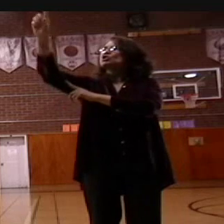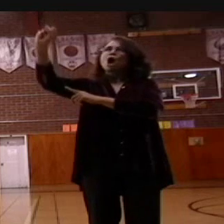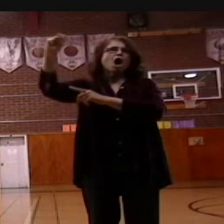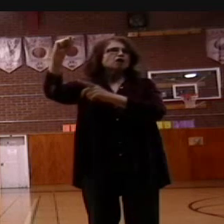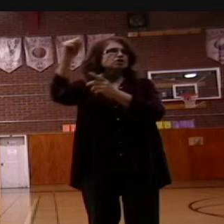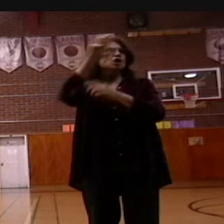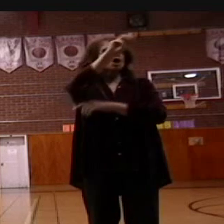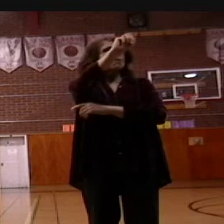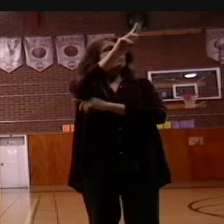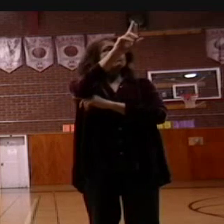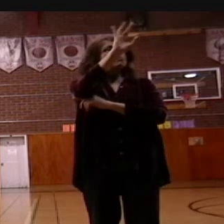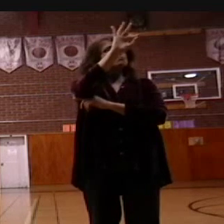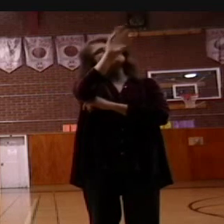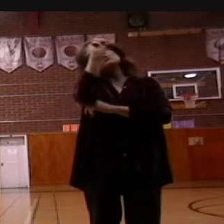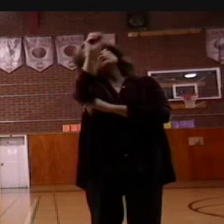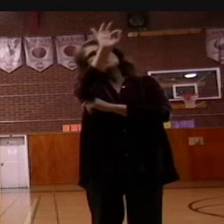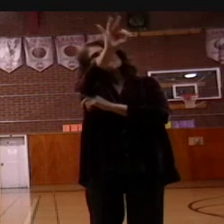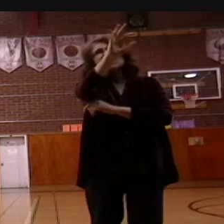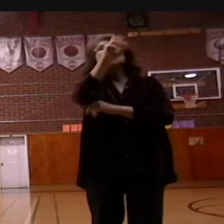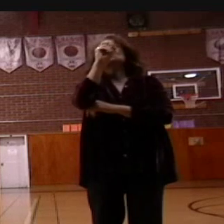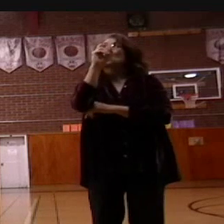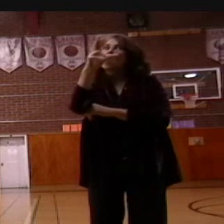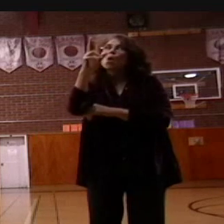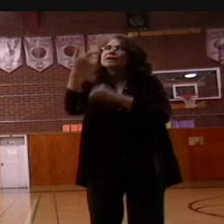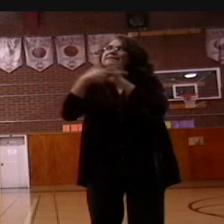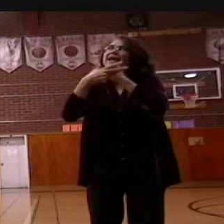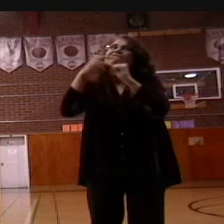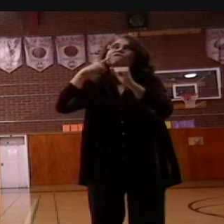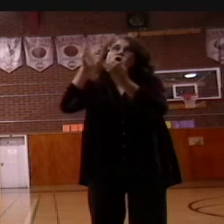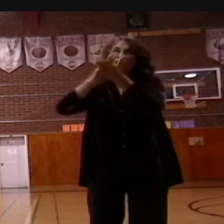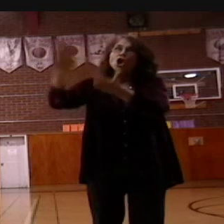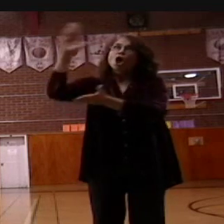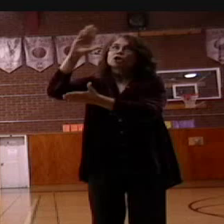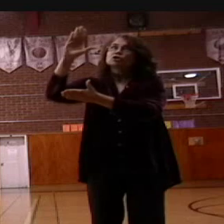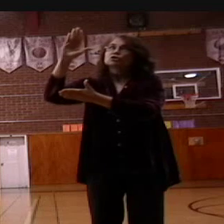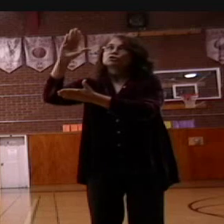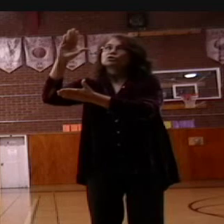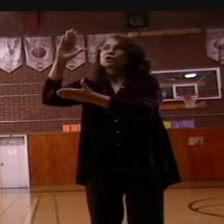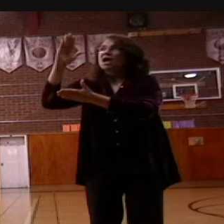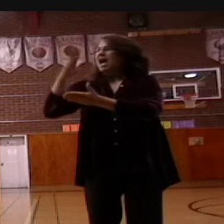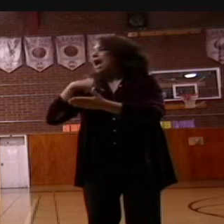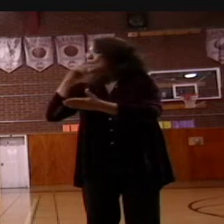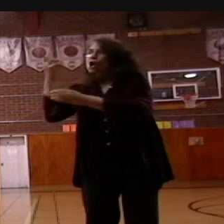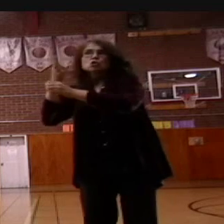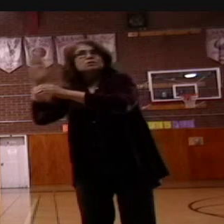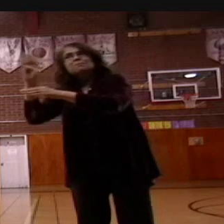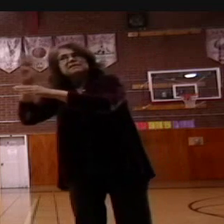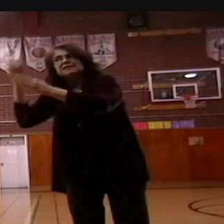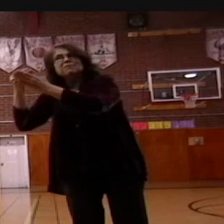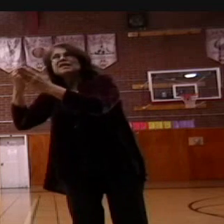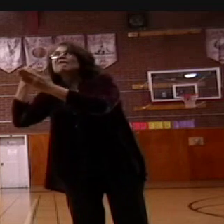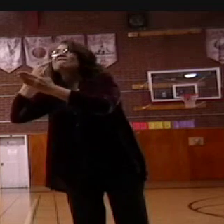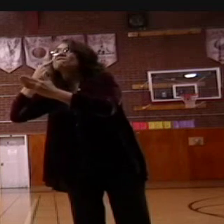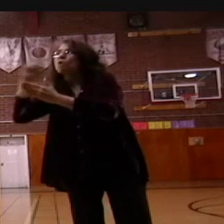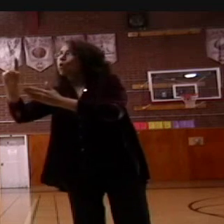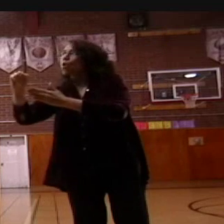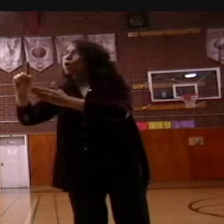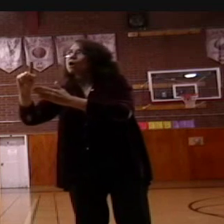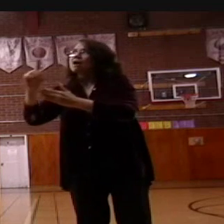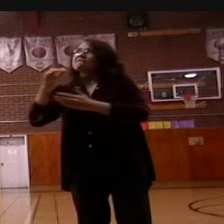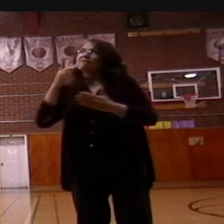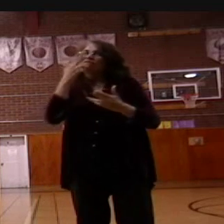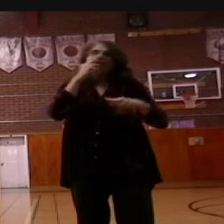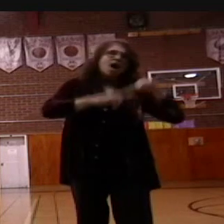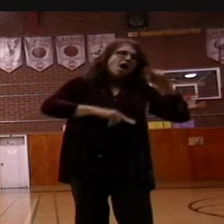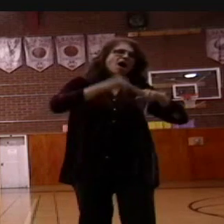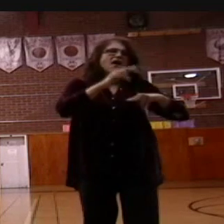I haven't spent any of my business money on personal things. That's what I use my recycling money for. Although I hate to spend that either, because I know